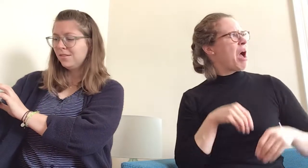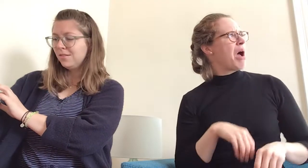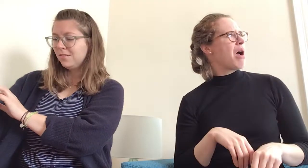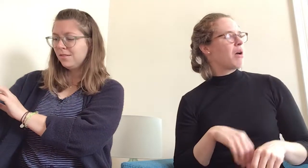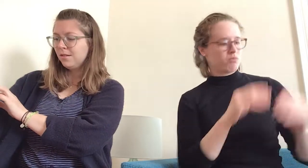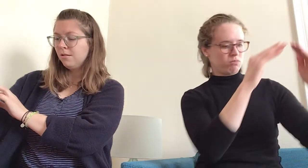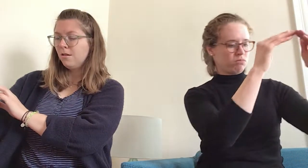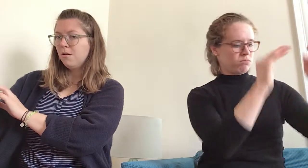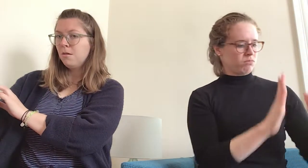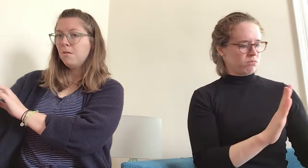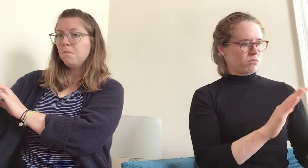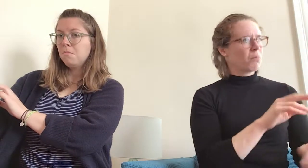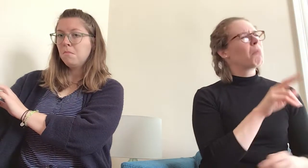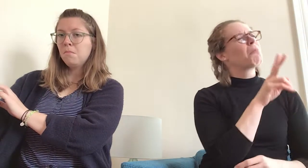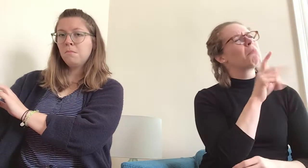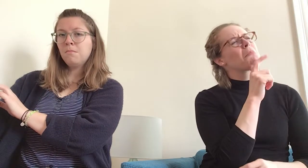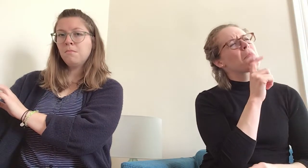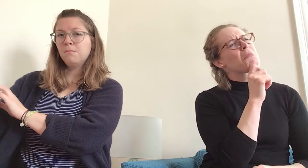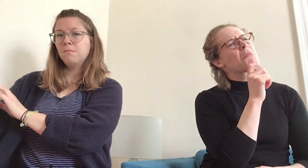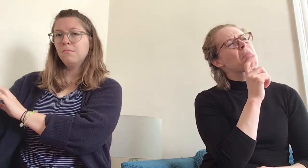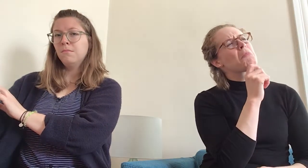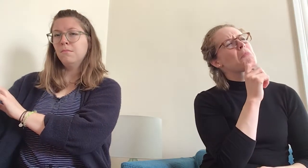Unacceptable.